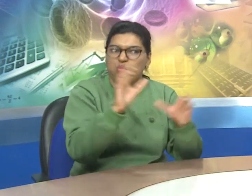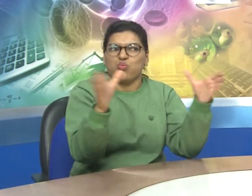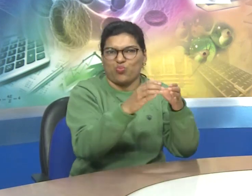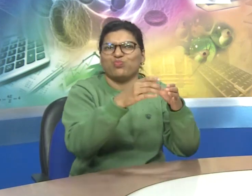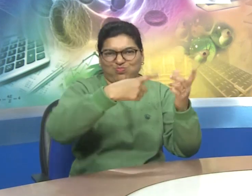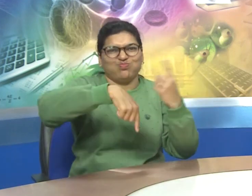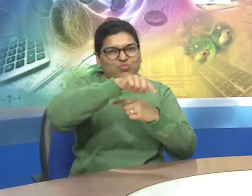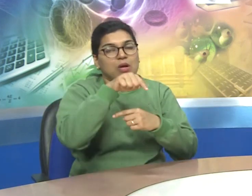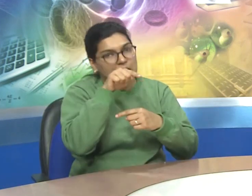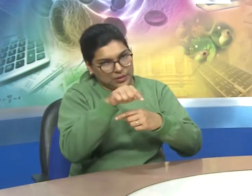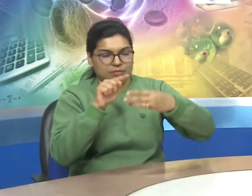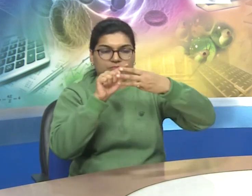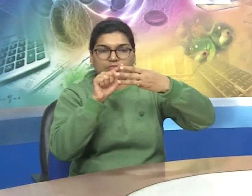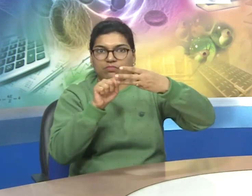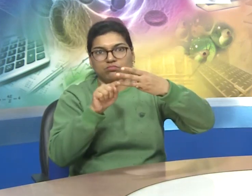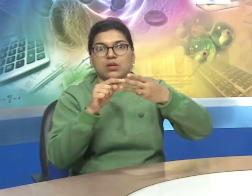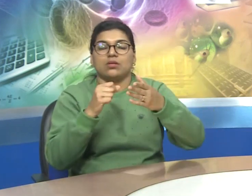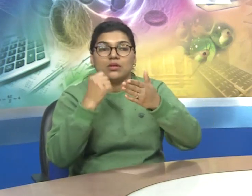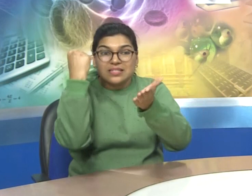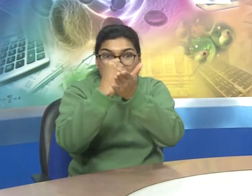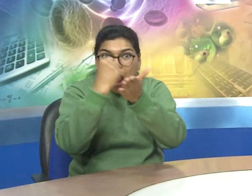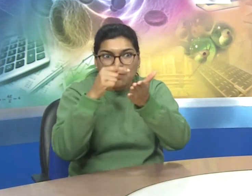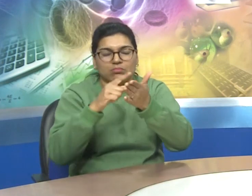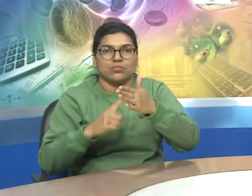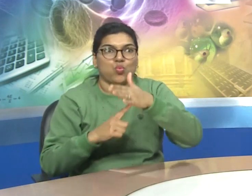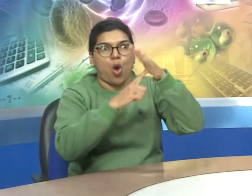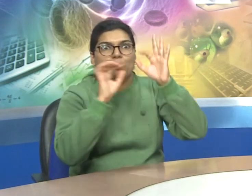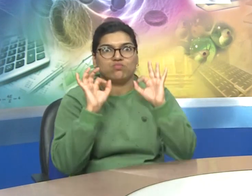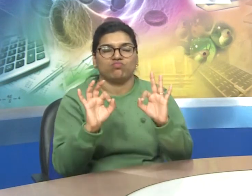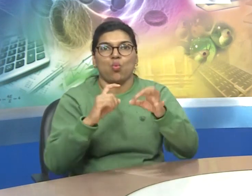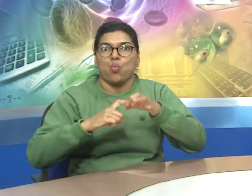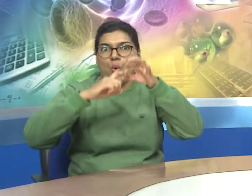So these 3 are the important qualities of a good notation.